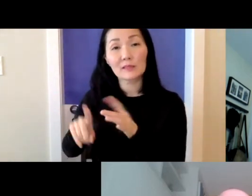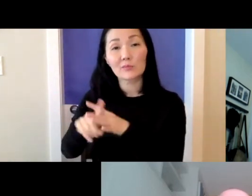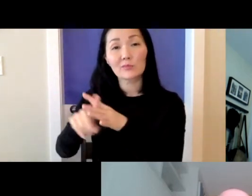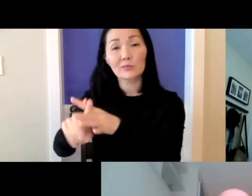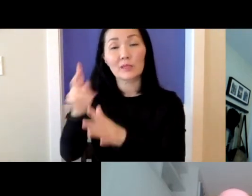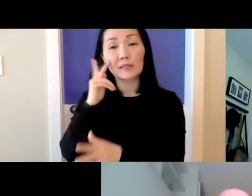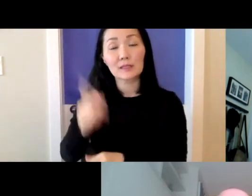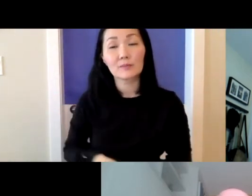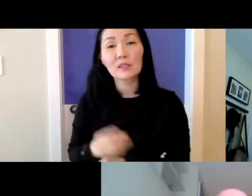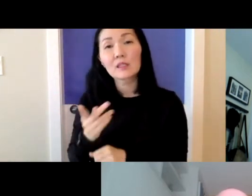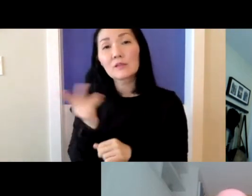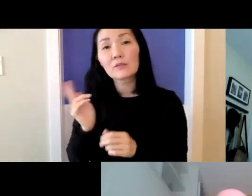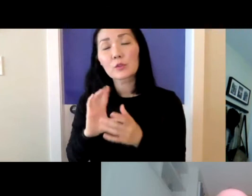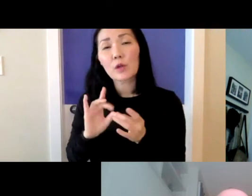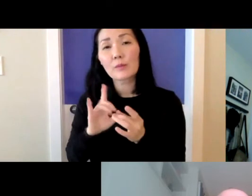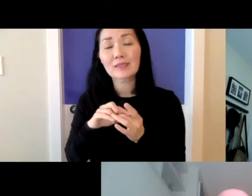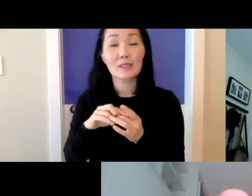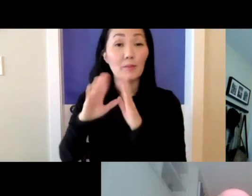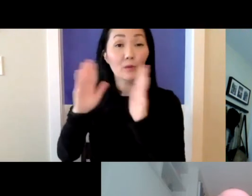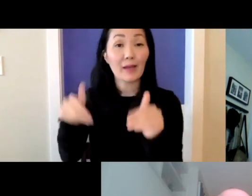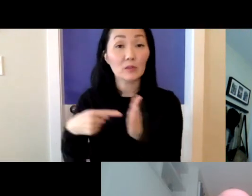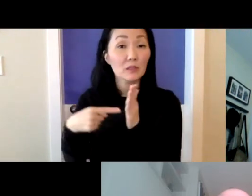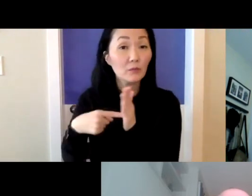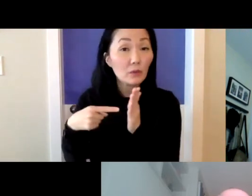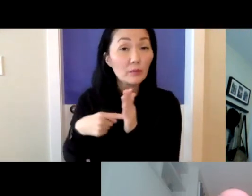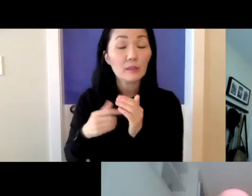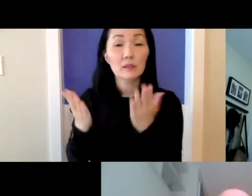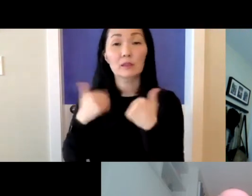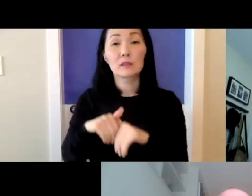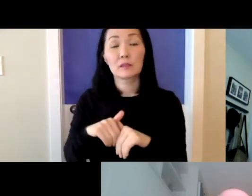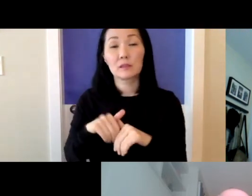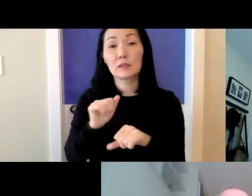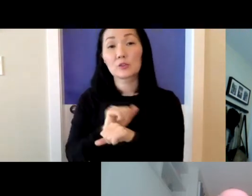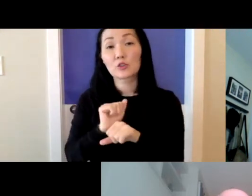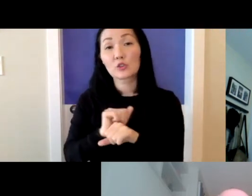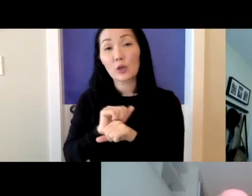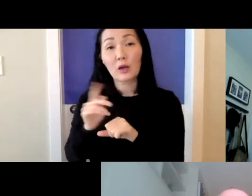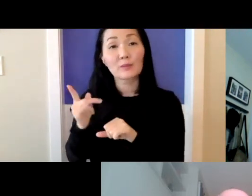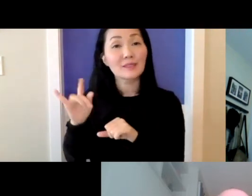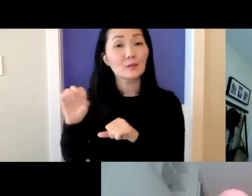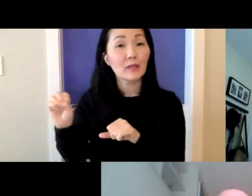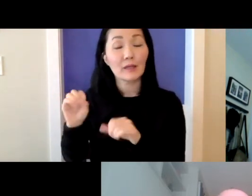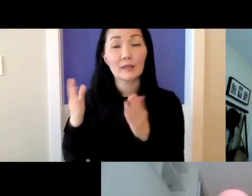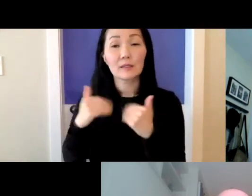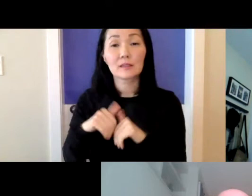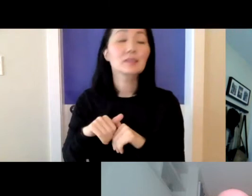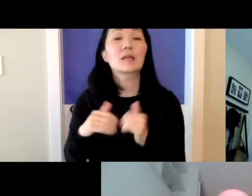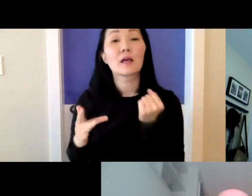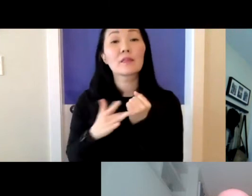A few comments around housing affordability in the chat, job space, growing the tech